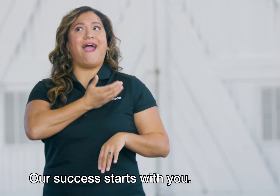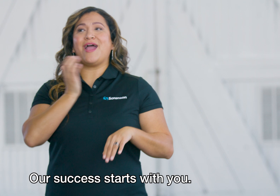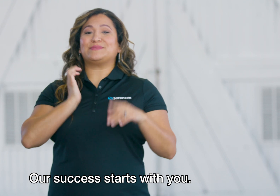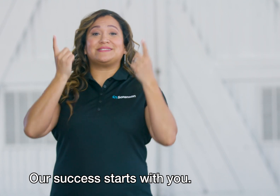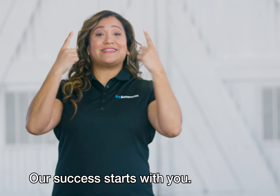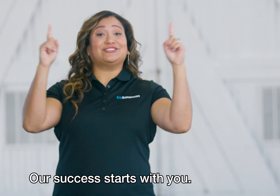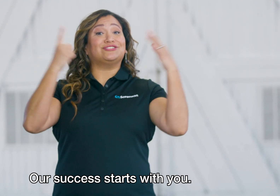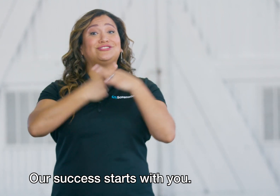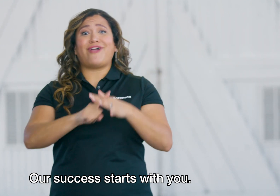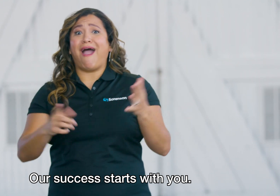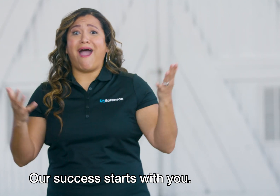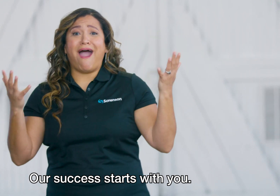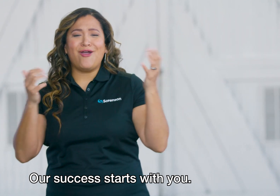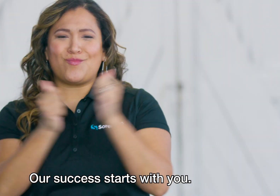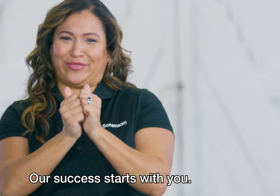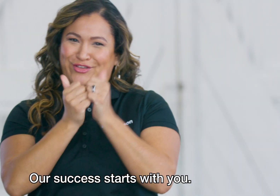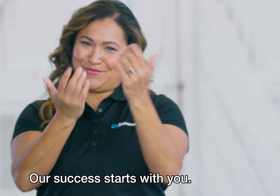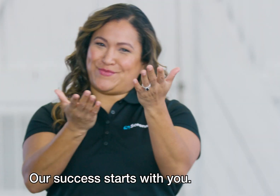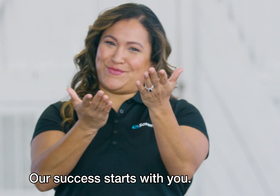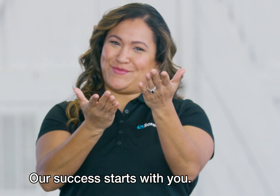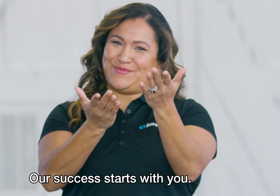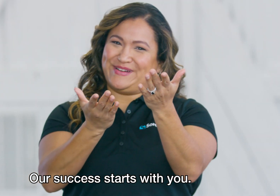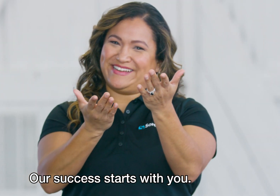Our success starts with you.